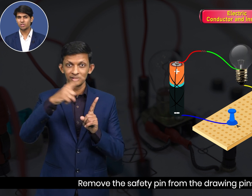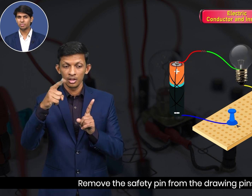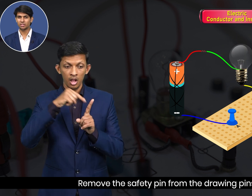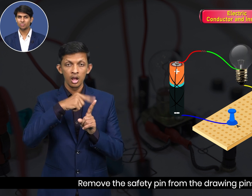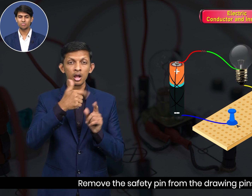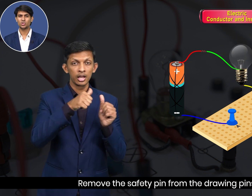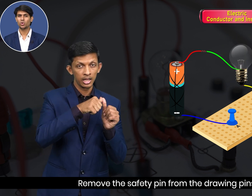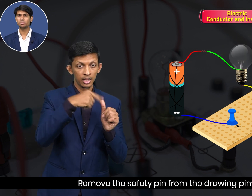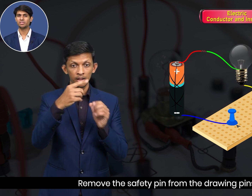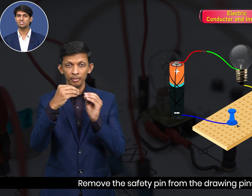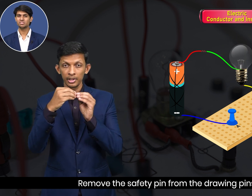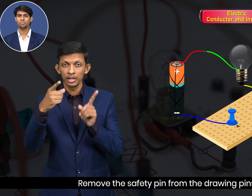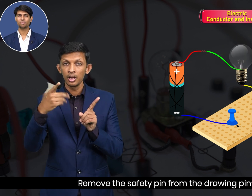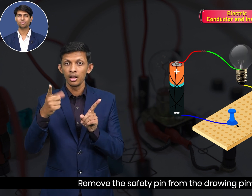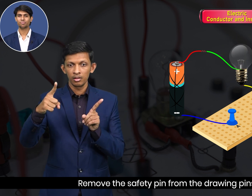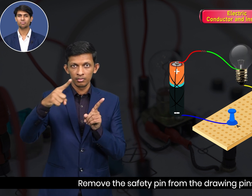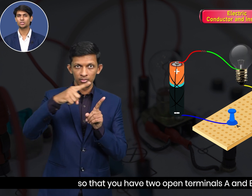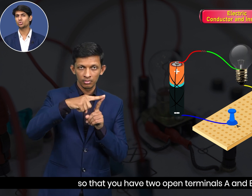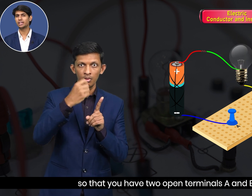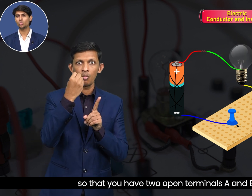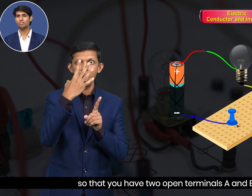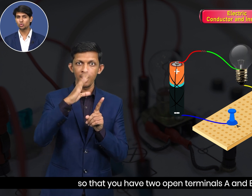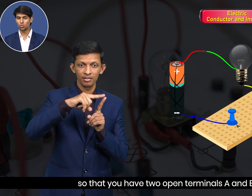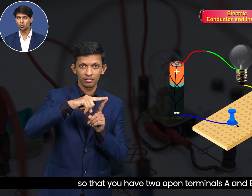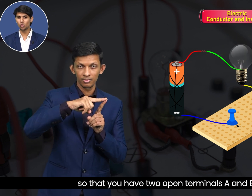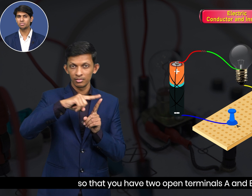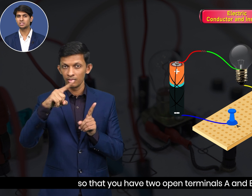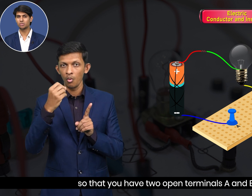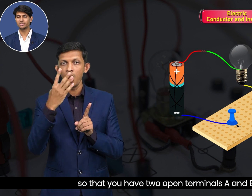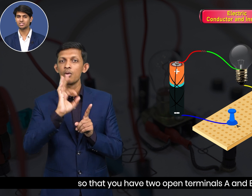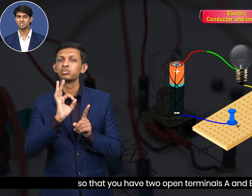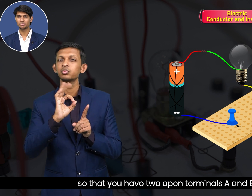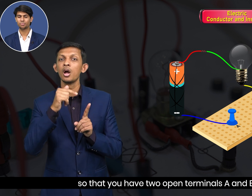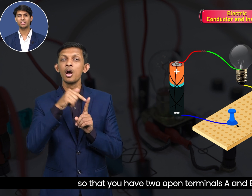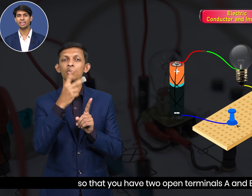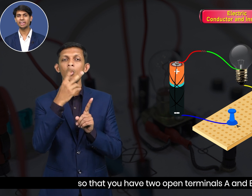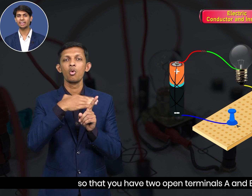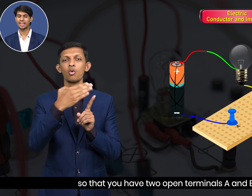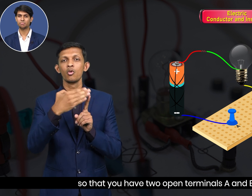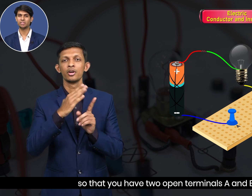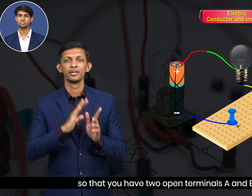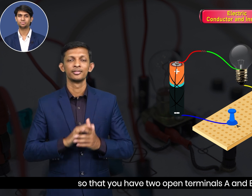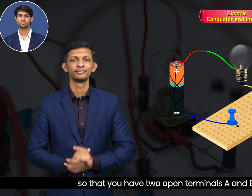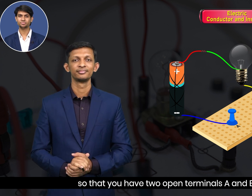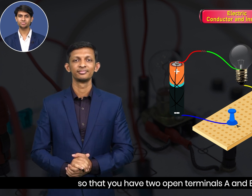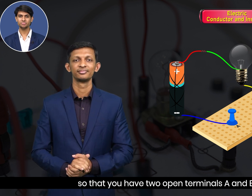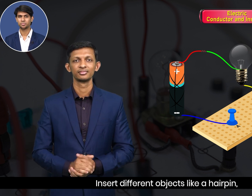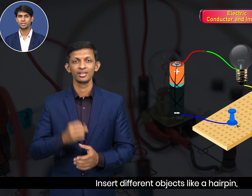the safety pin from the drawing pins so that you have two open terminals, A and B.